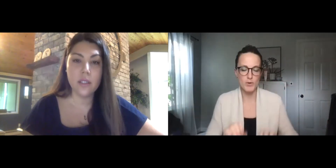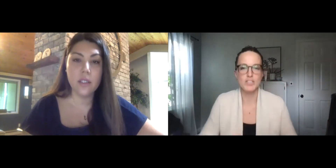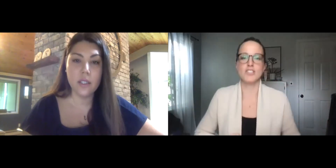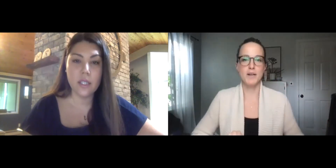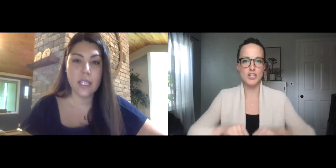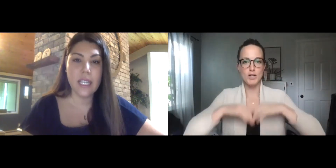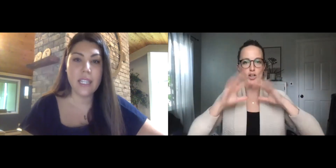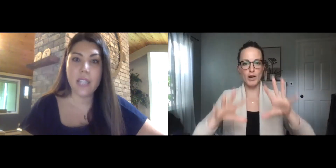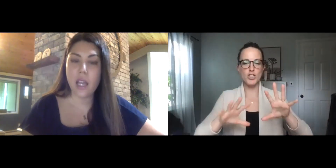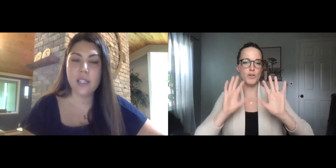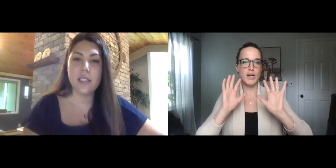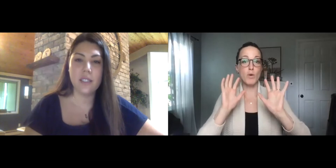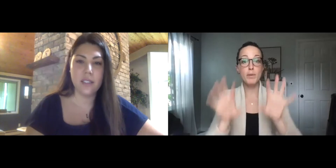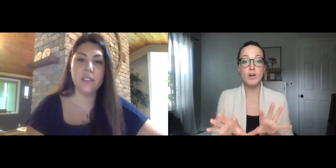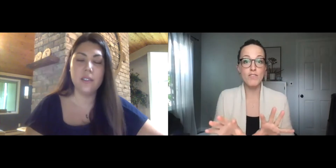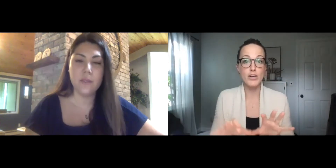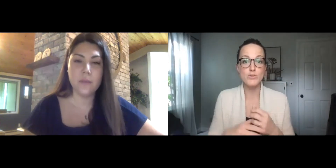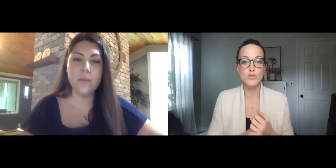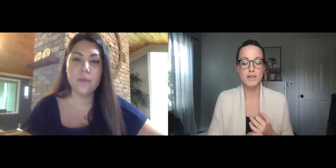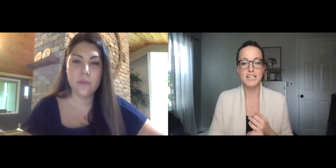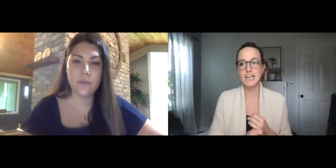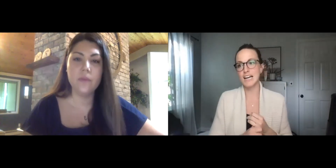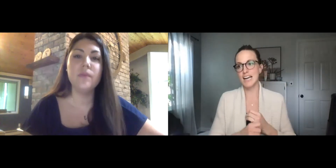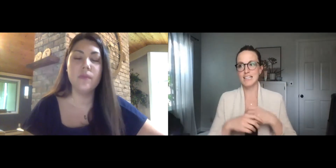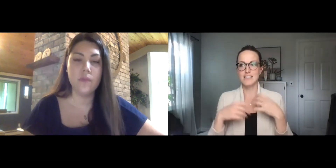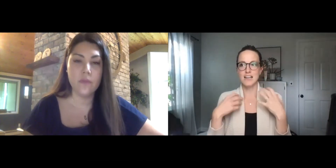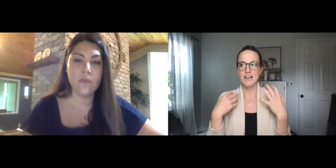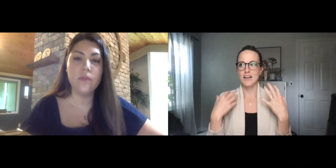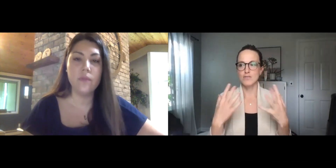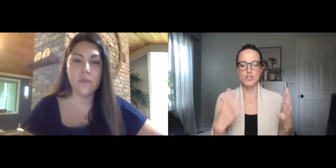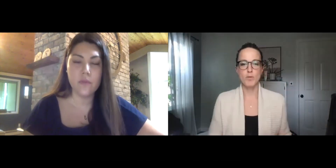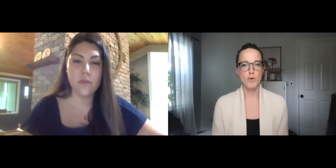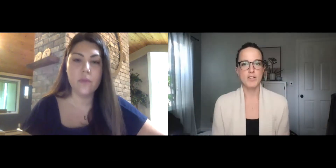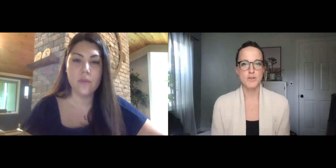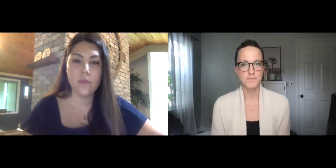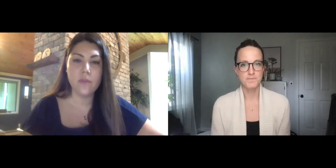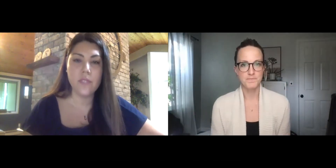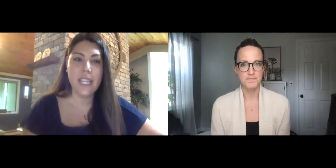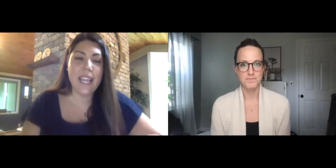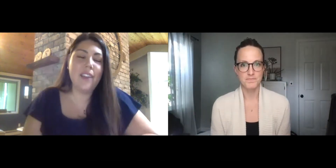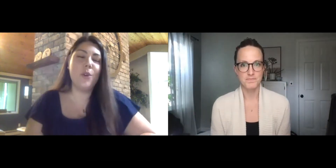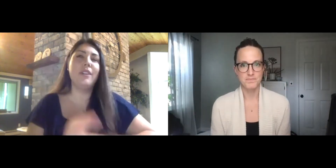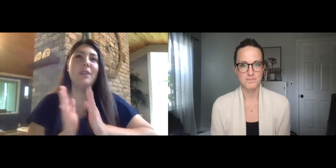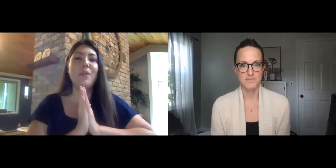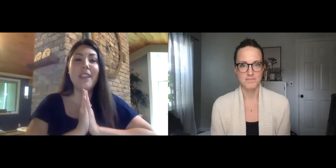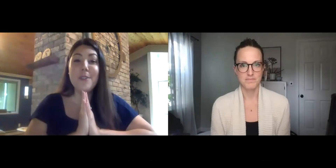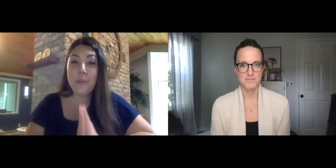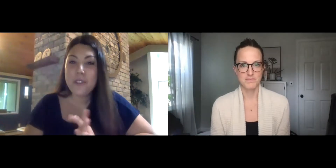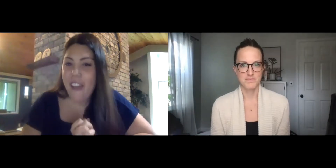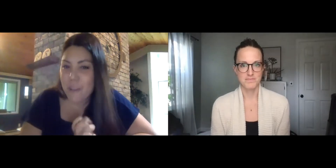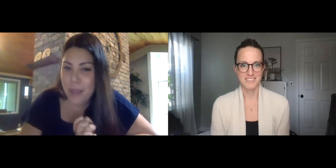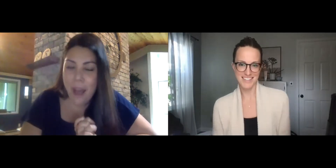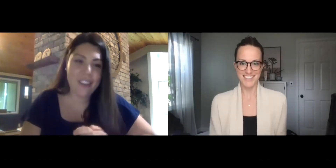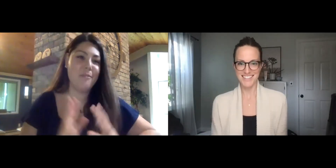baby questions, but I just want to know about you and like where people can find you on social media and just more about what you do. Yeah, totally. Well, thank you so much